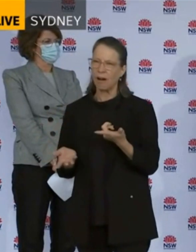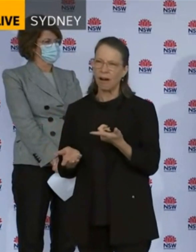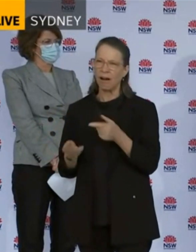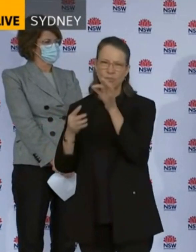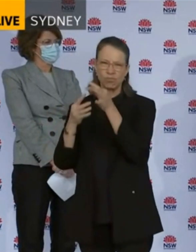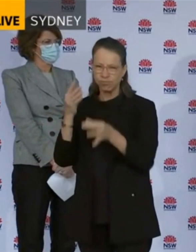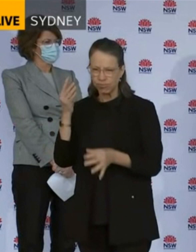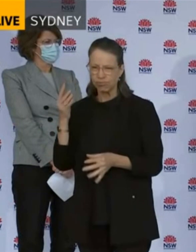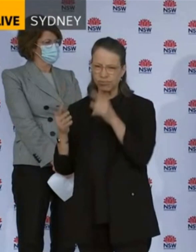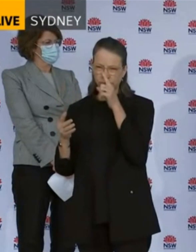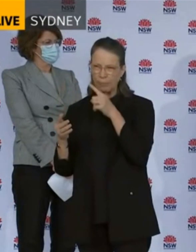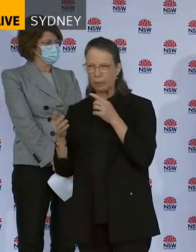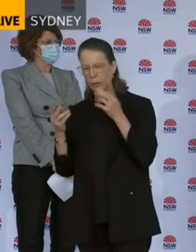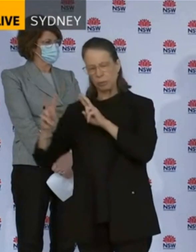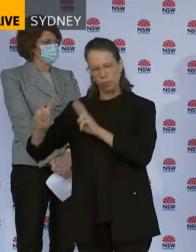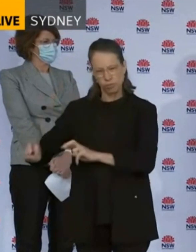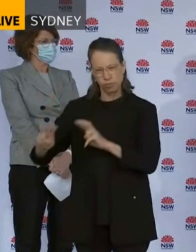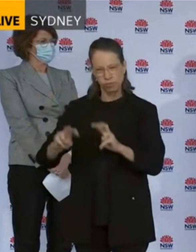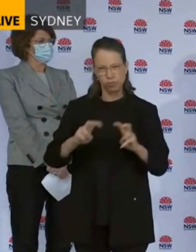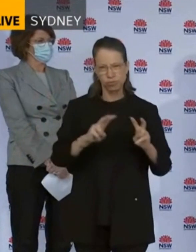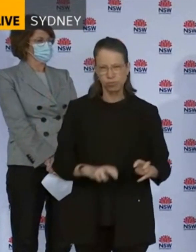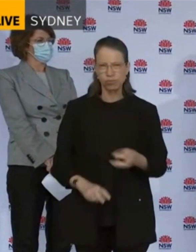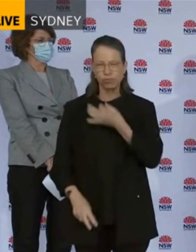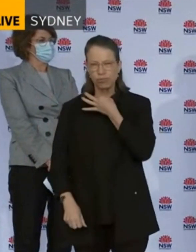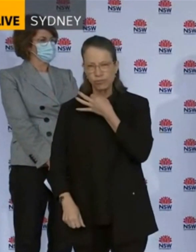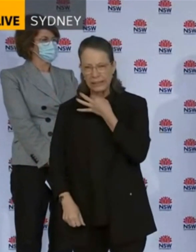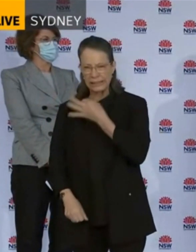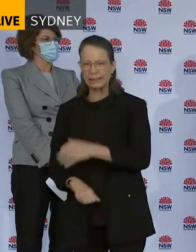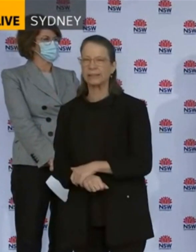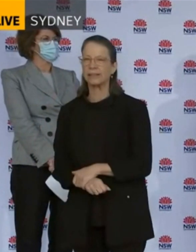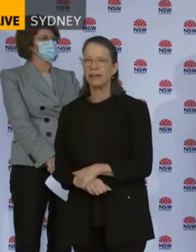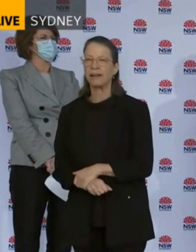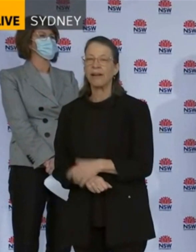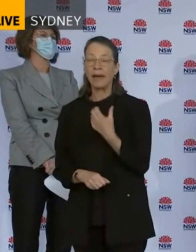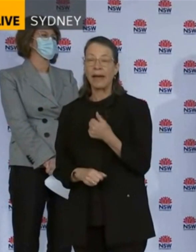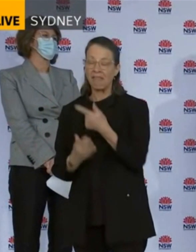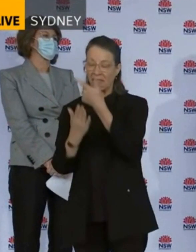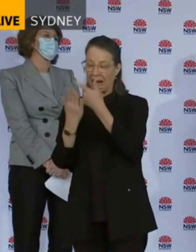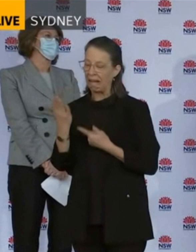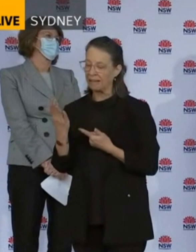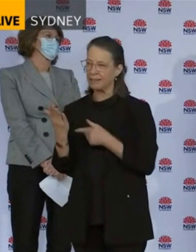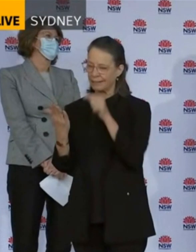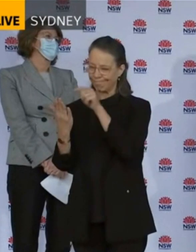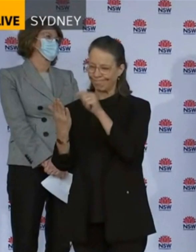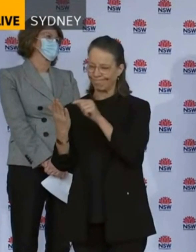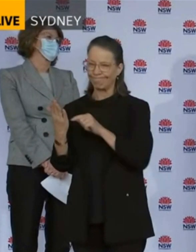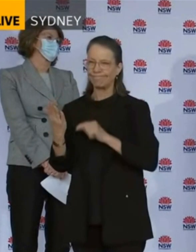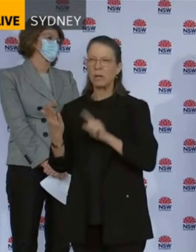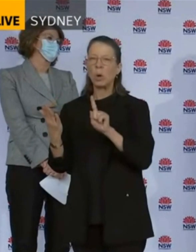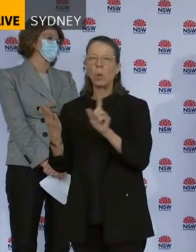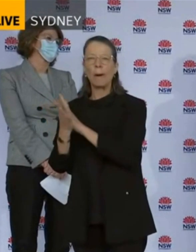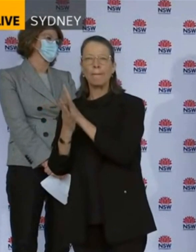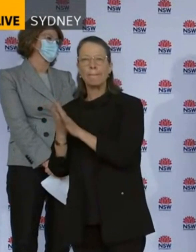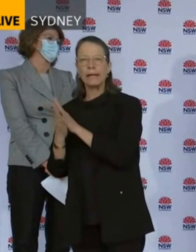there is a formal risk assessment document that had to be developed about criterion we applied in all of those settings.